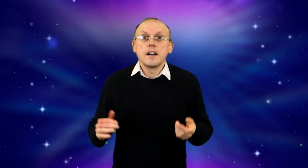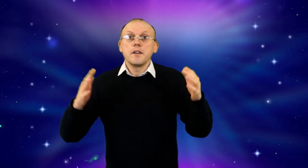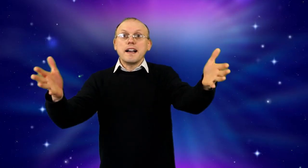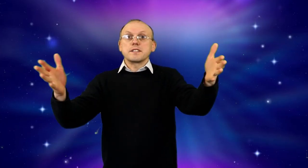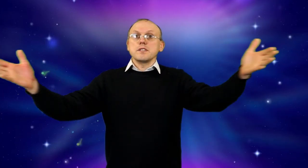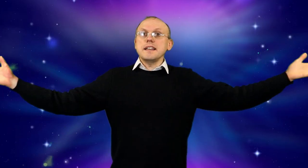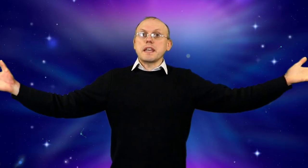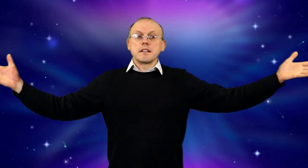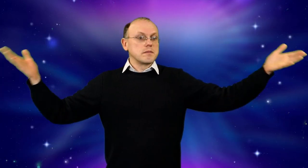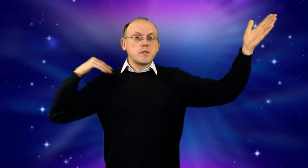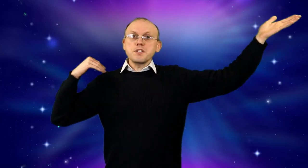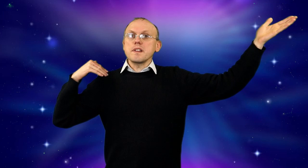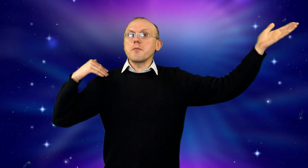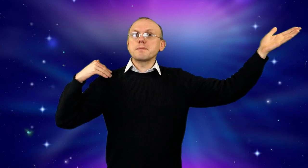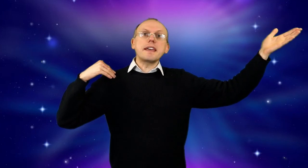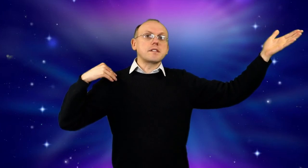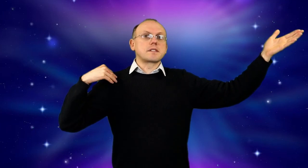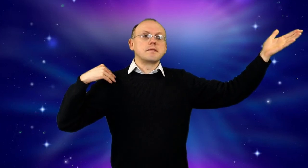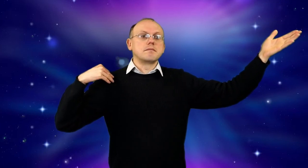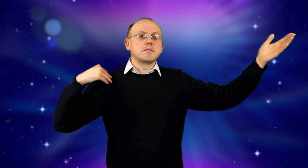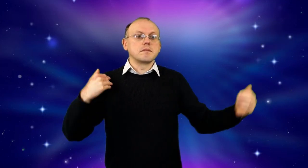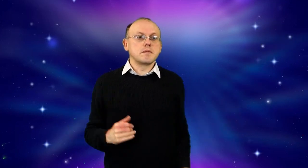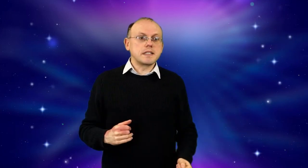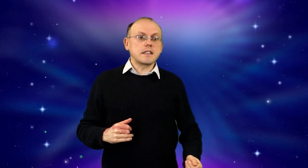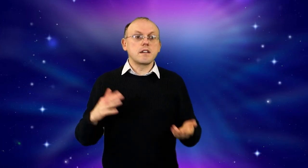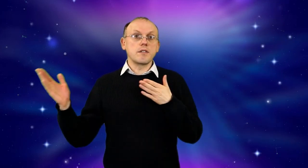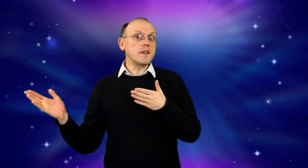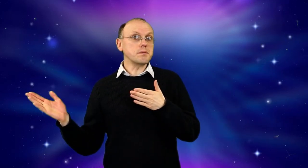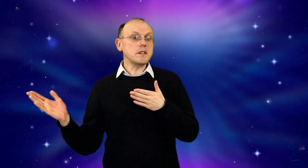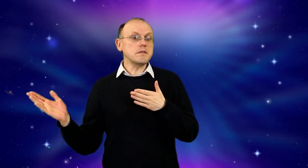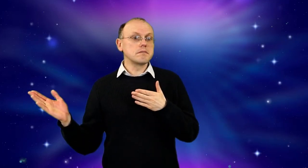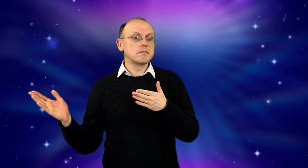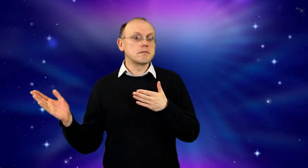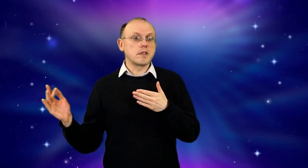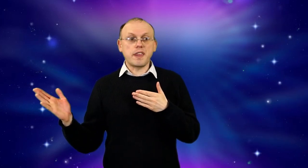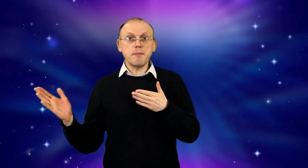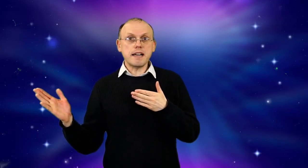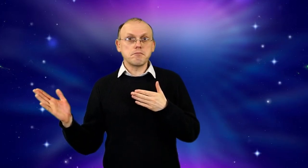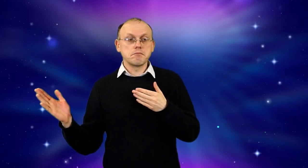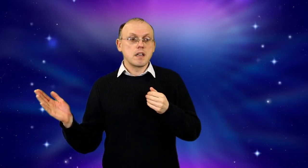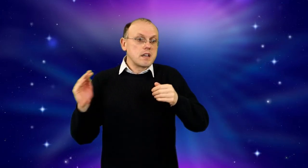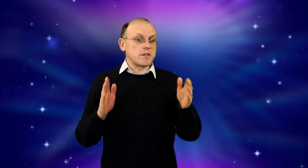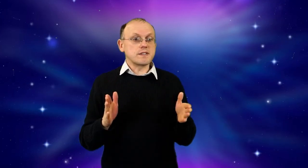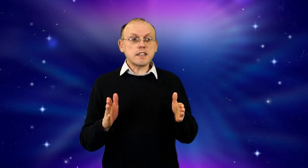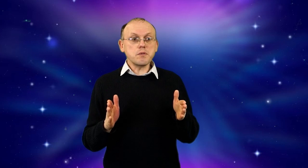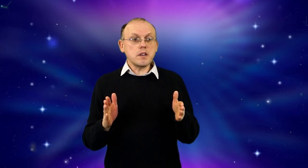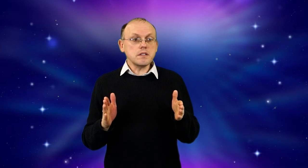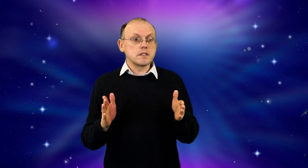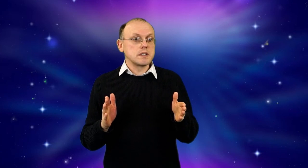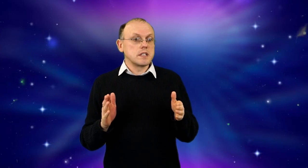Right, so tell me, which one is the most biased? Is it the first one, the email, the second one, about the